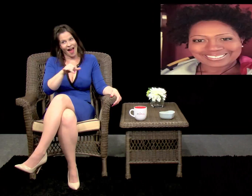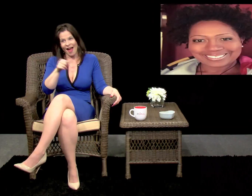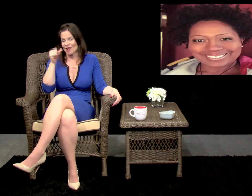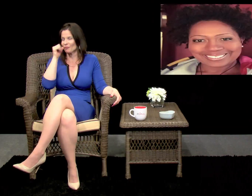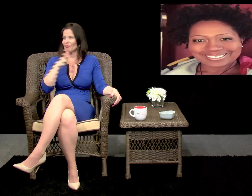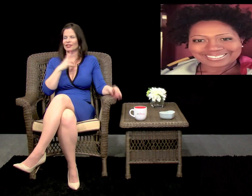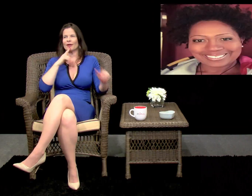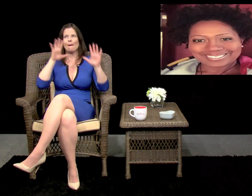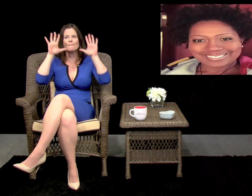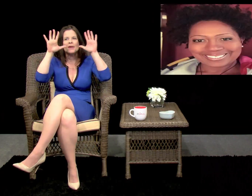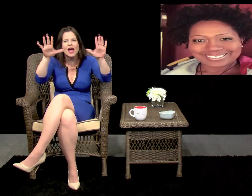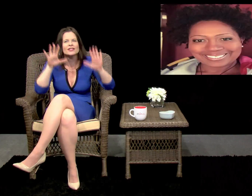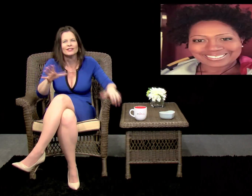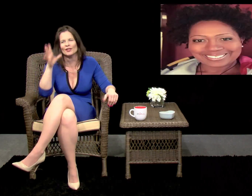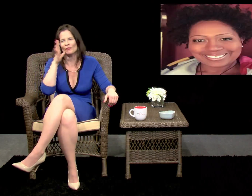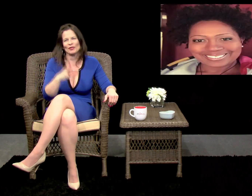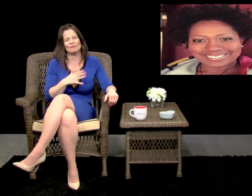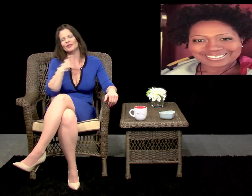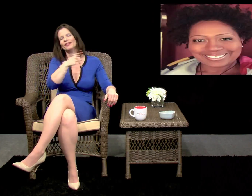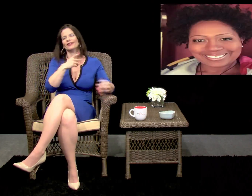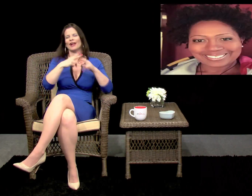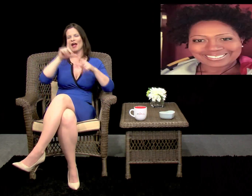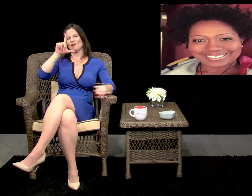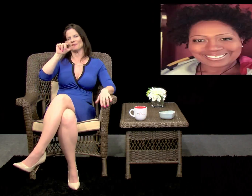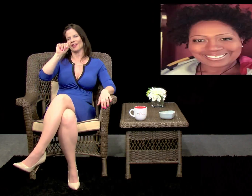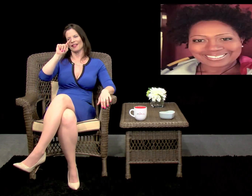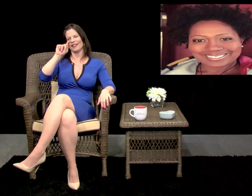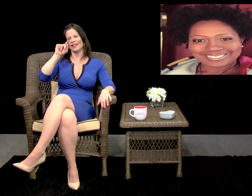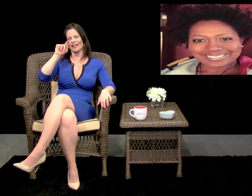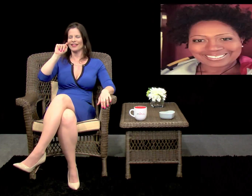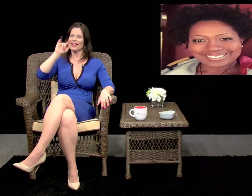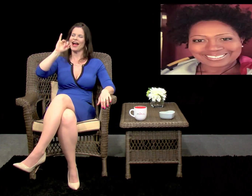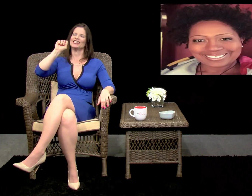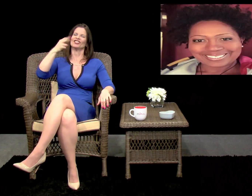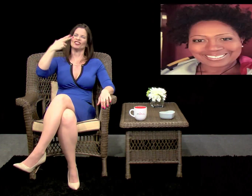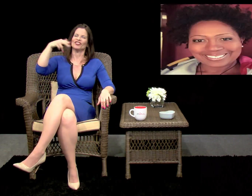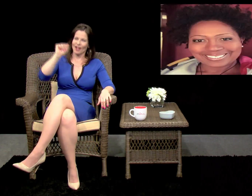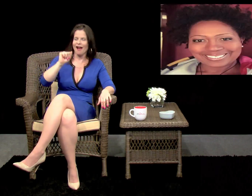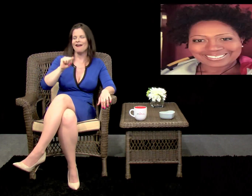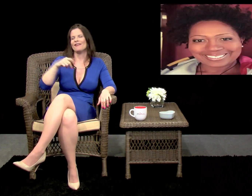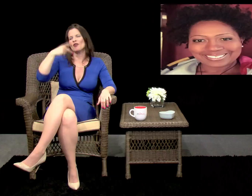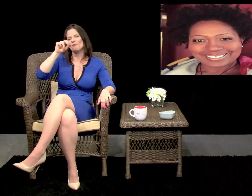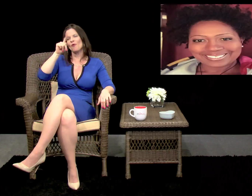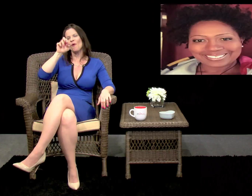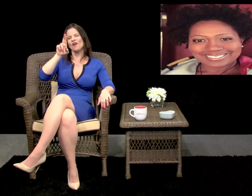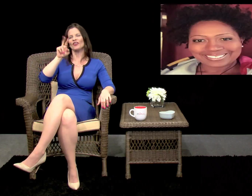And here is another woman who's absolutely amazing. Her name is Latisha